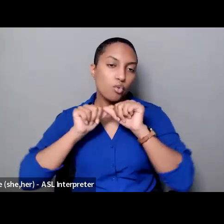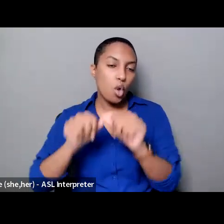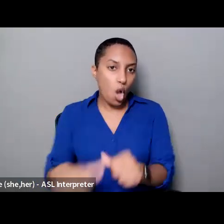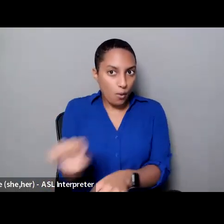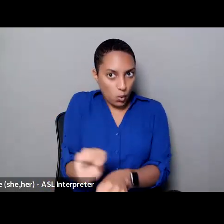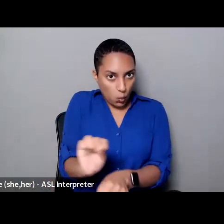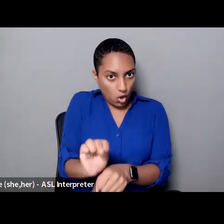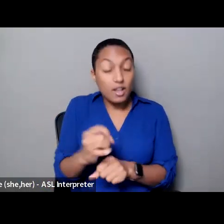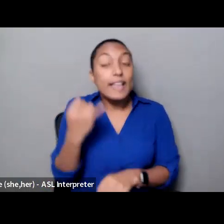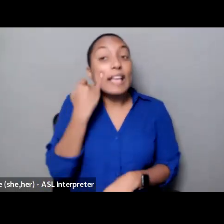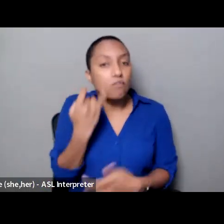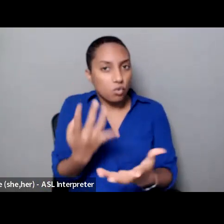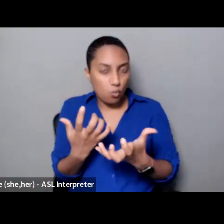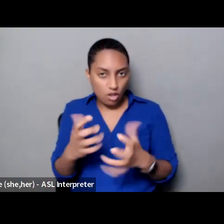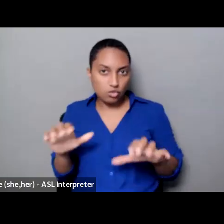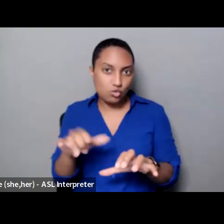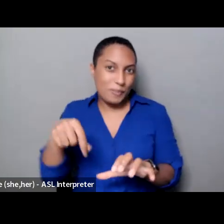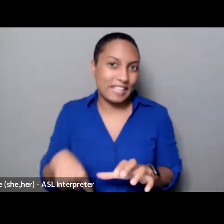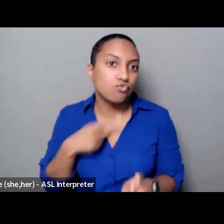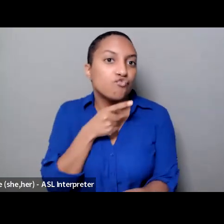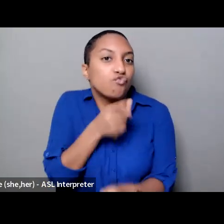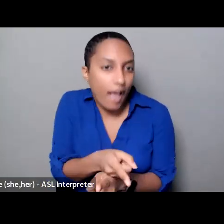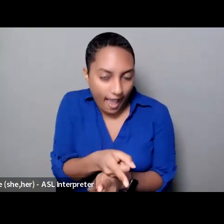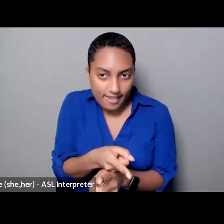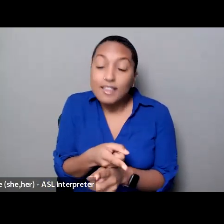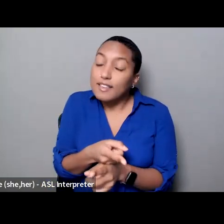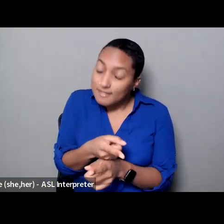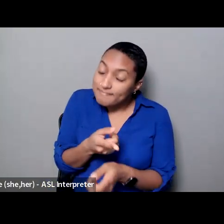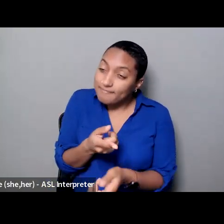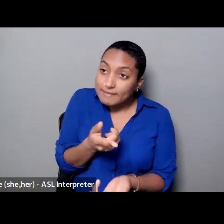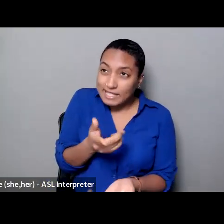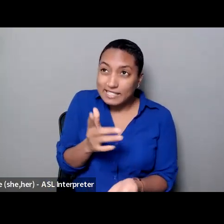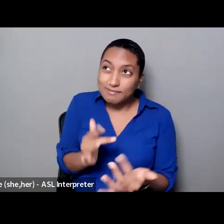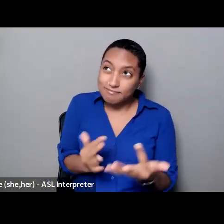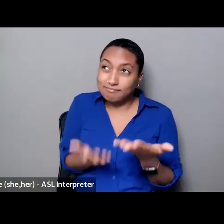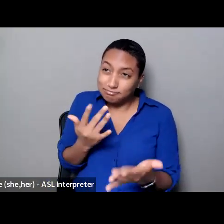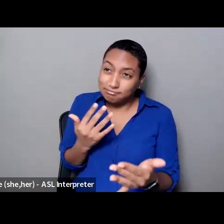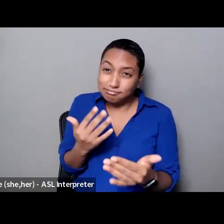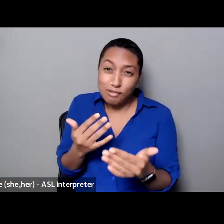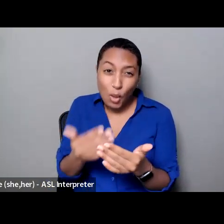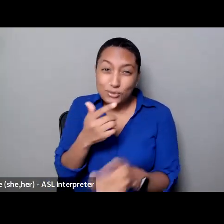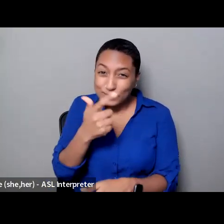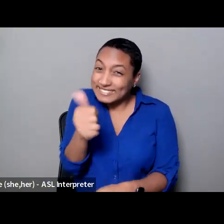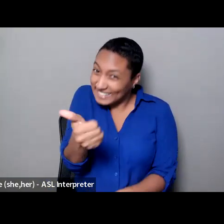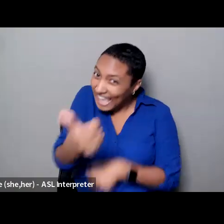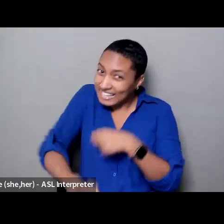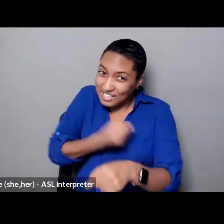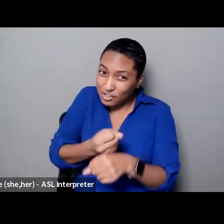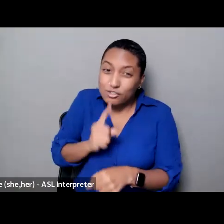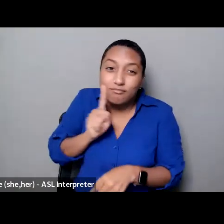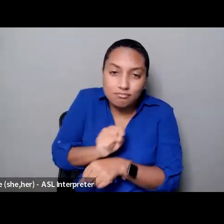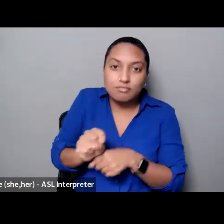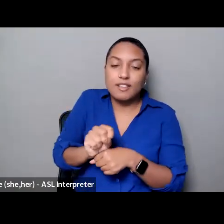do it right, for many, many years, probably up to 10 years as they get it really incorporated in their culture.